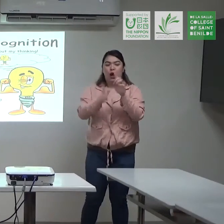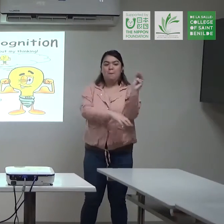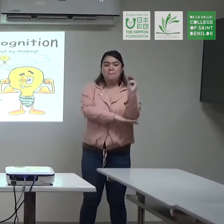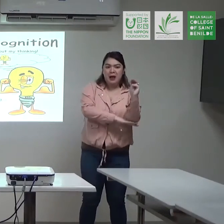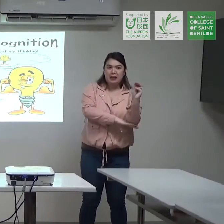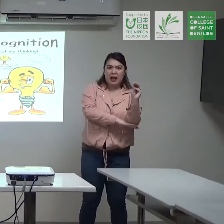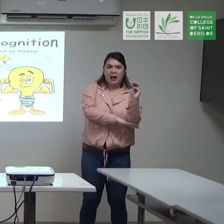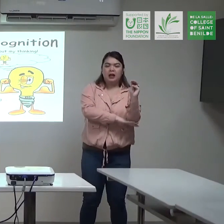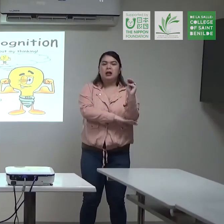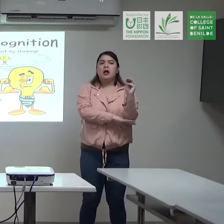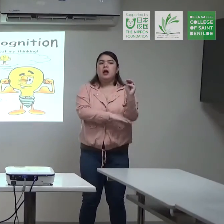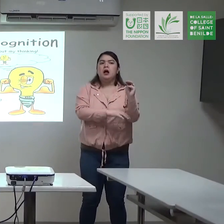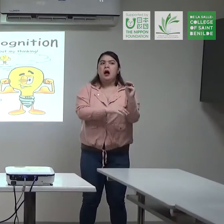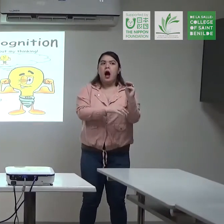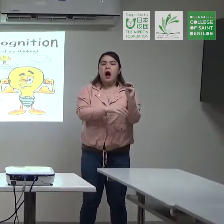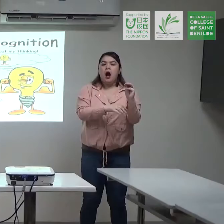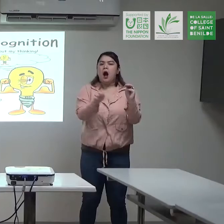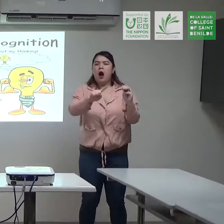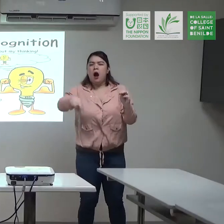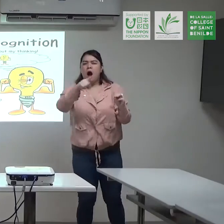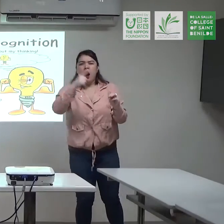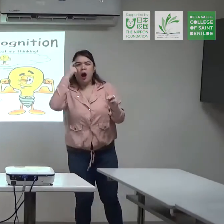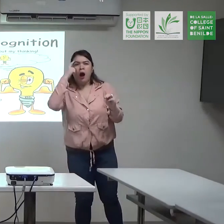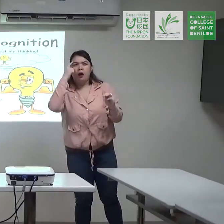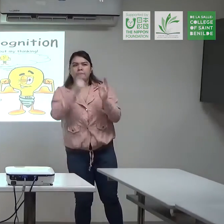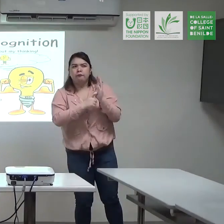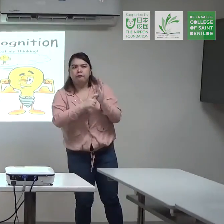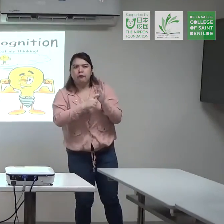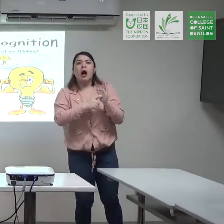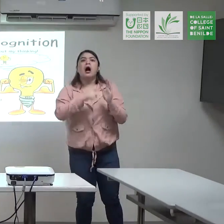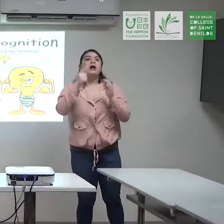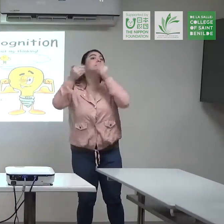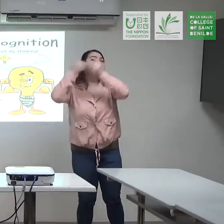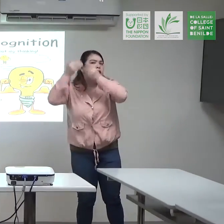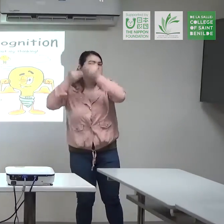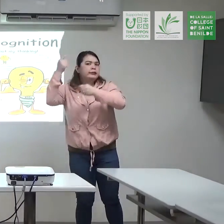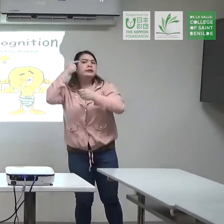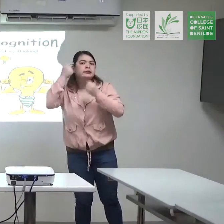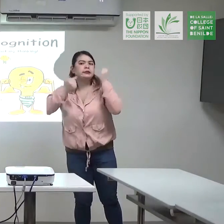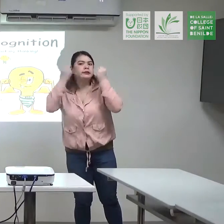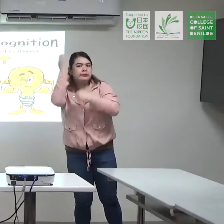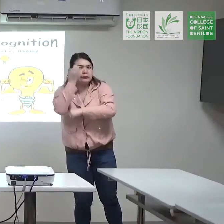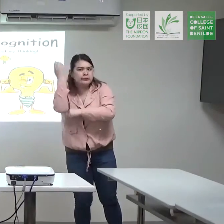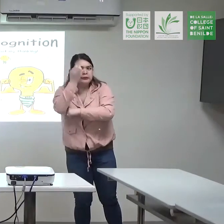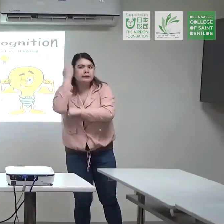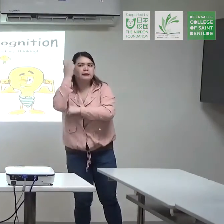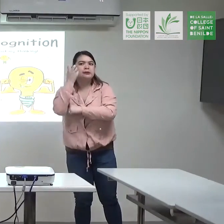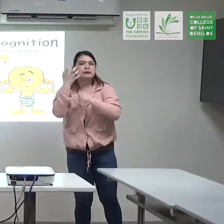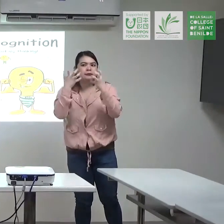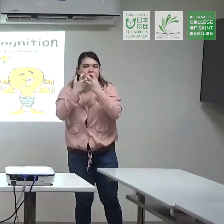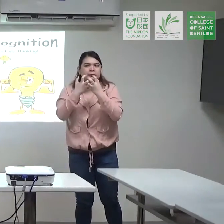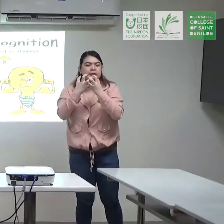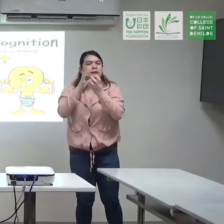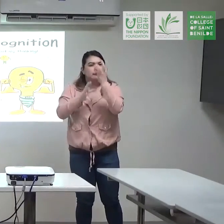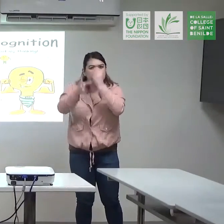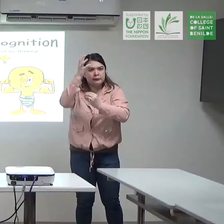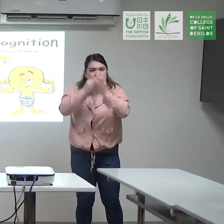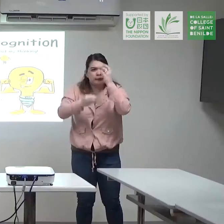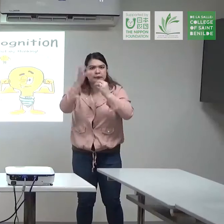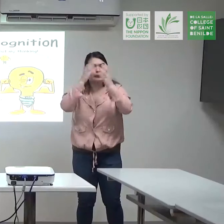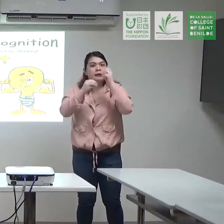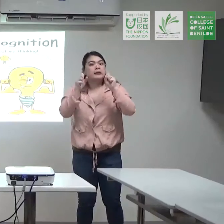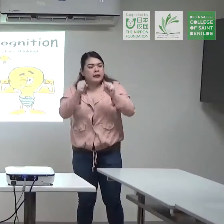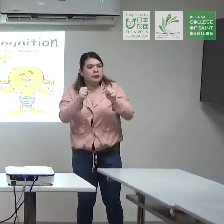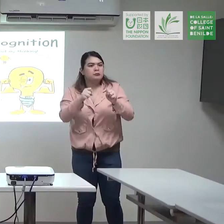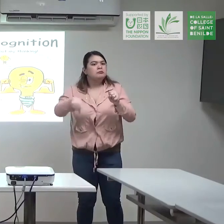metacognition is thinking about what you're thinking. It's a learning strategy that can